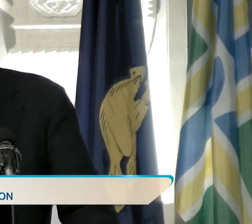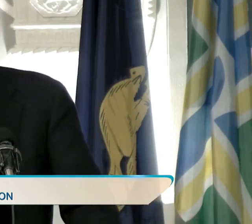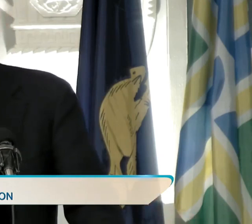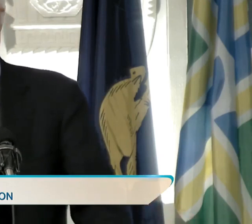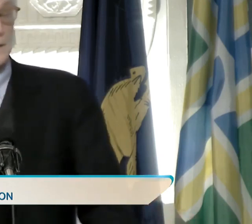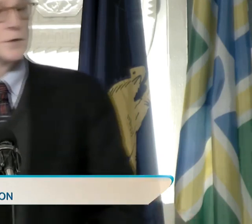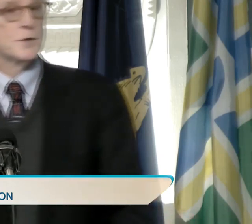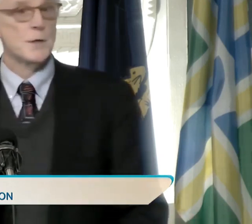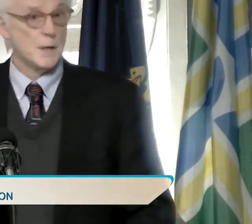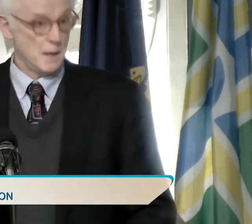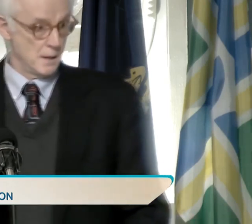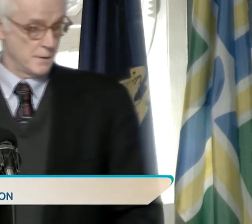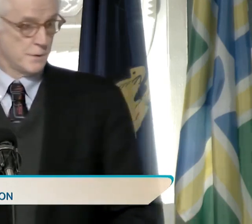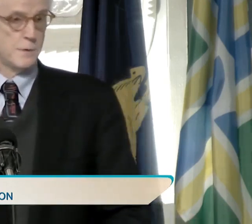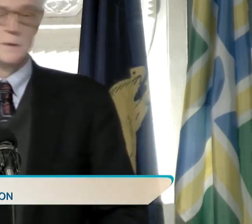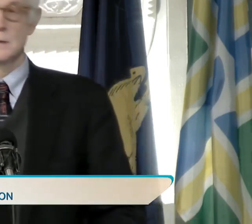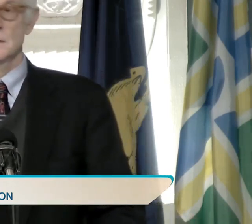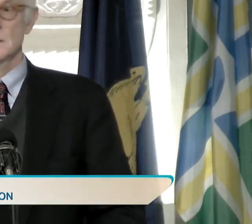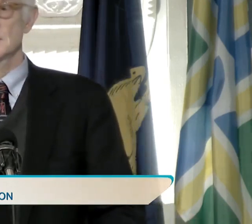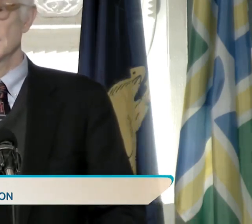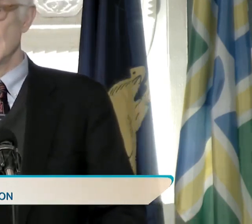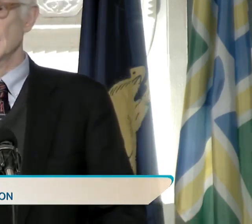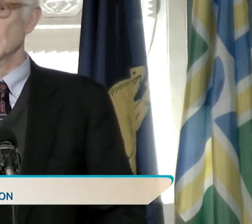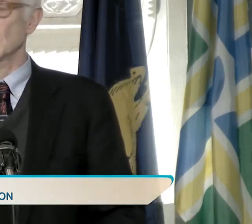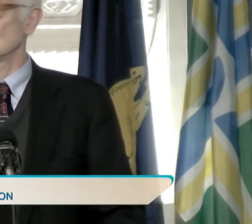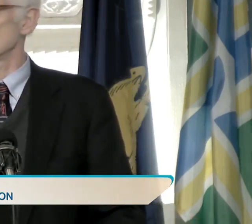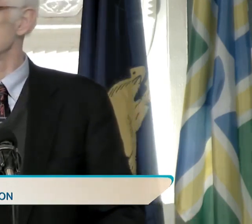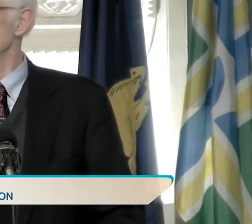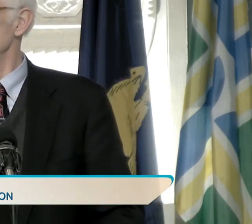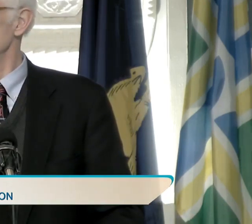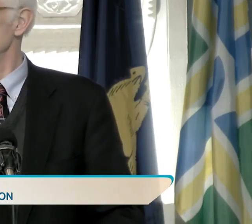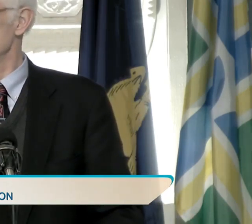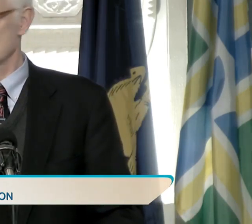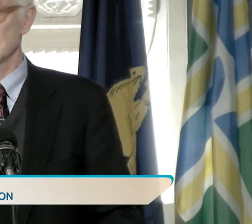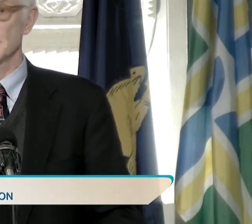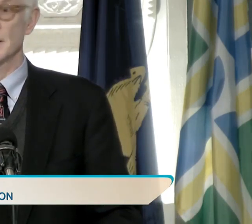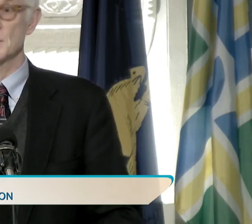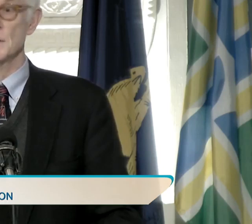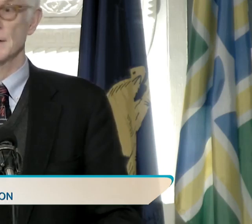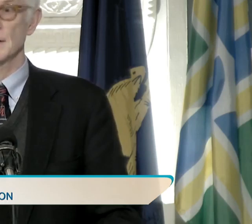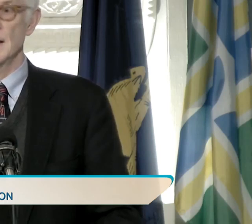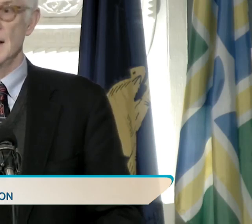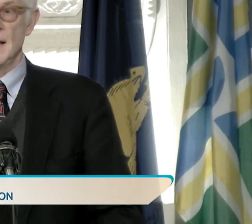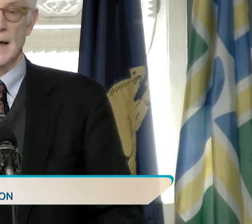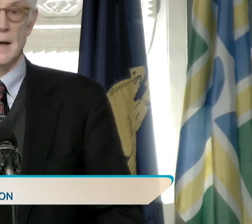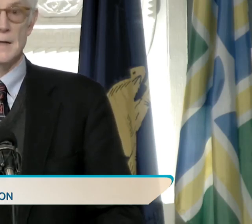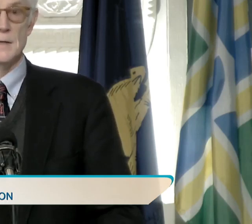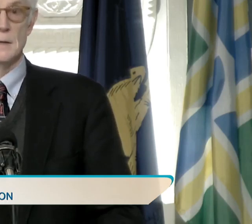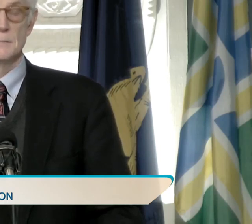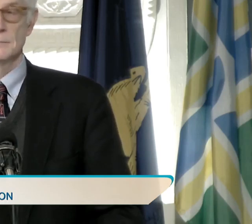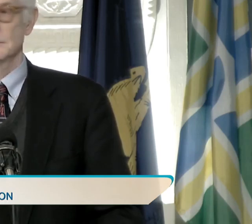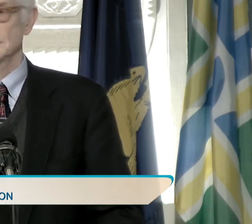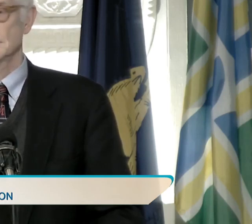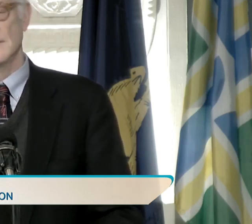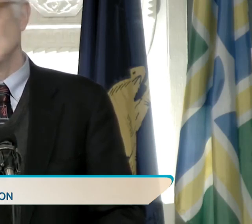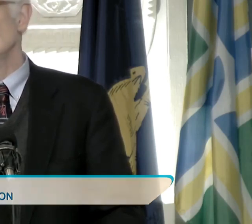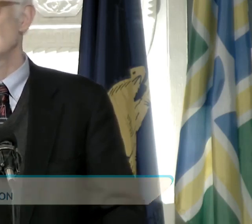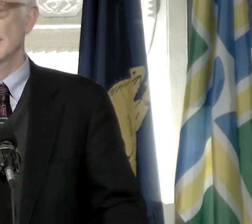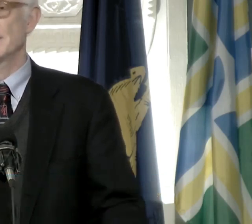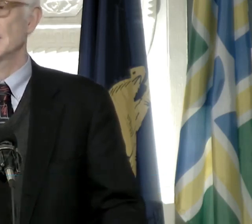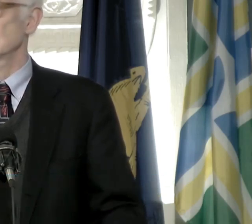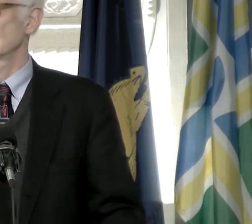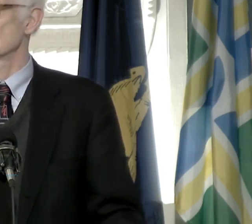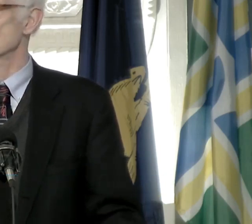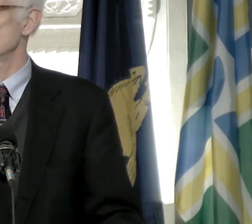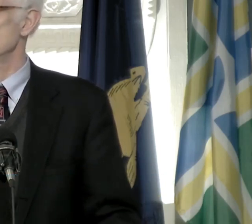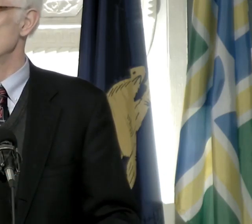Center, which is today called Disability Rights Oregon. And I said, yeah, I